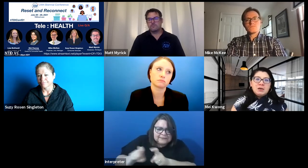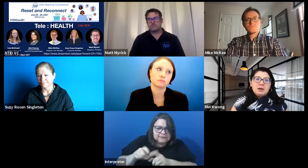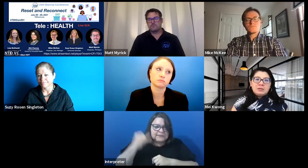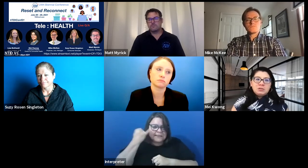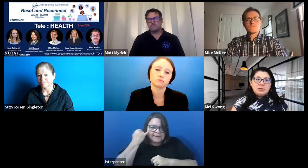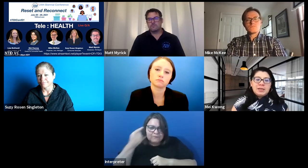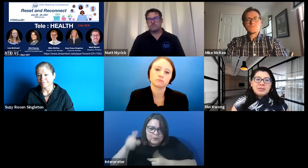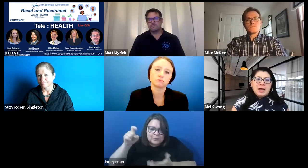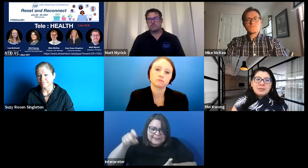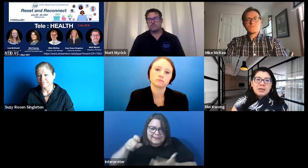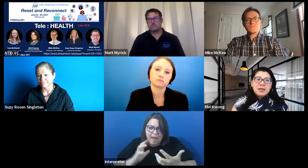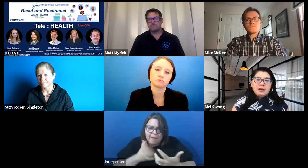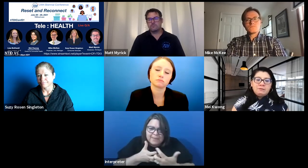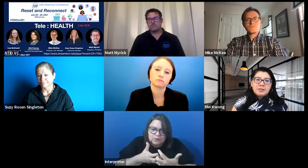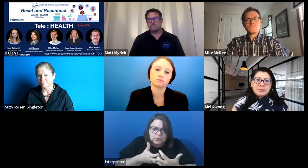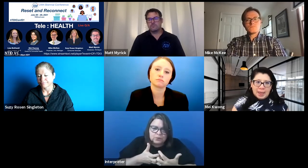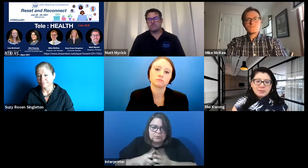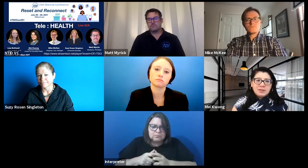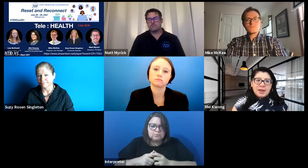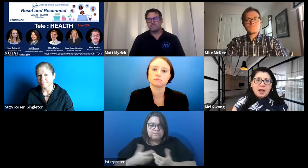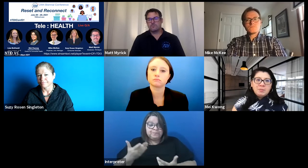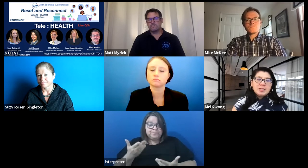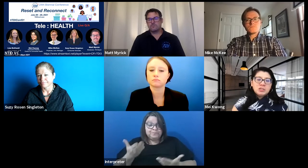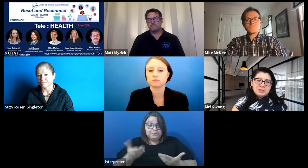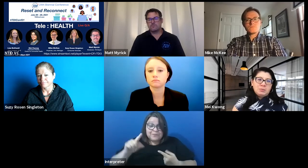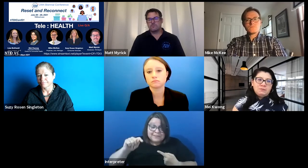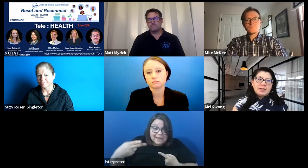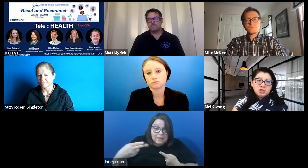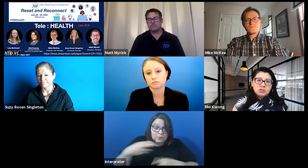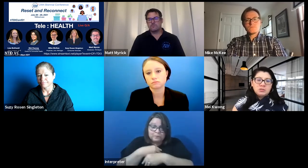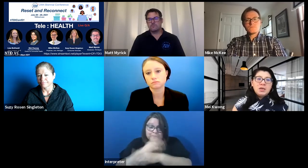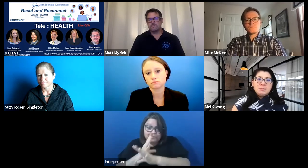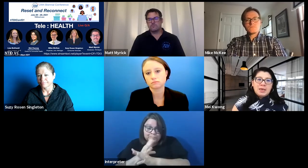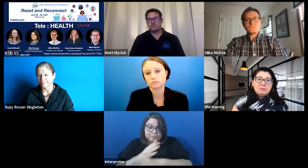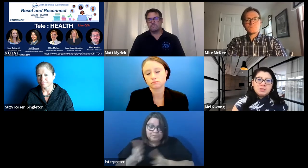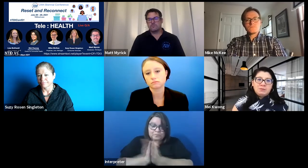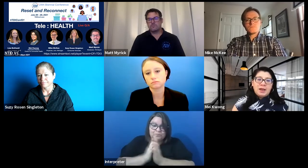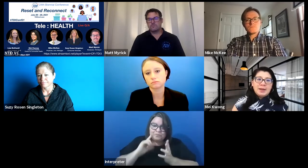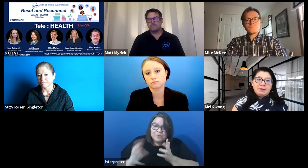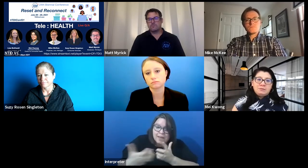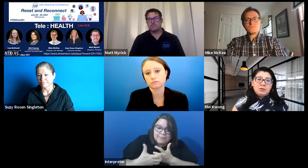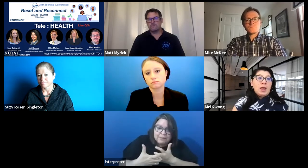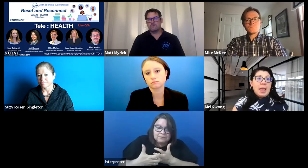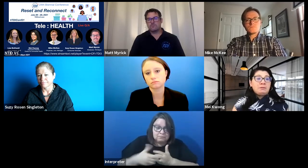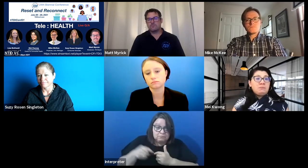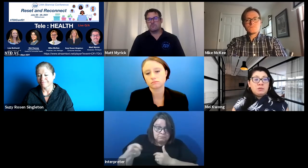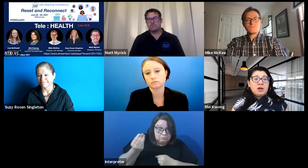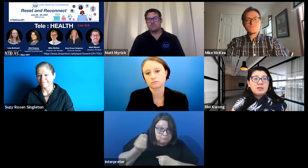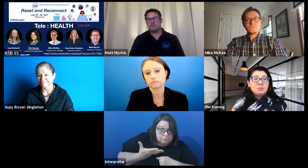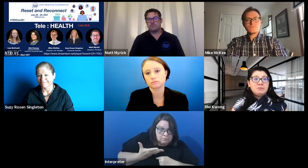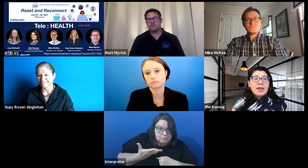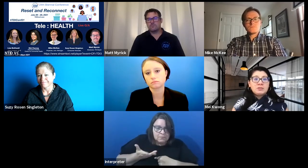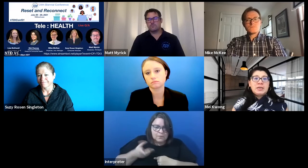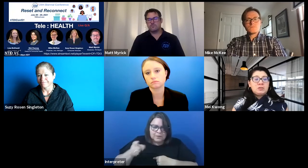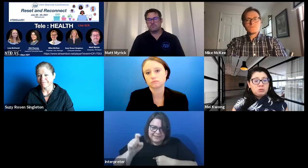accommodation and you're doing like a telehealth visit, ask for that accommodation, and the provider should be able to provide that with you. And when we're